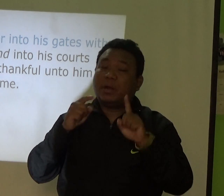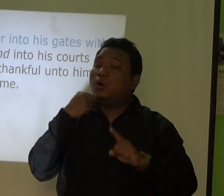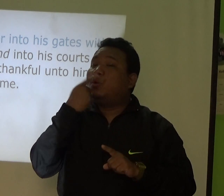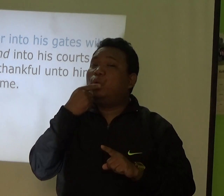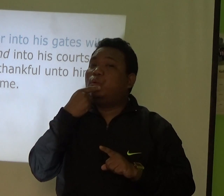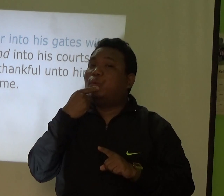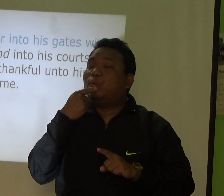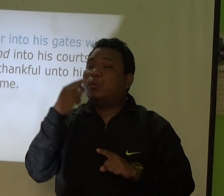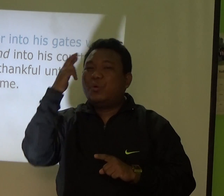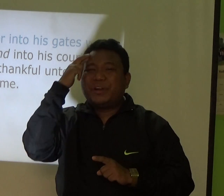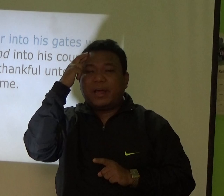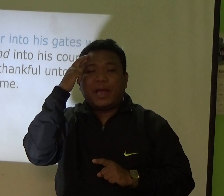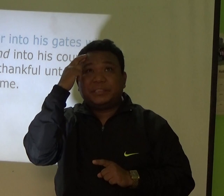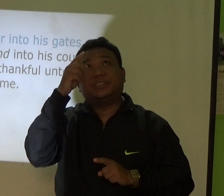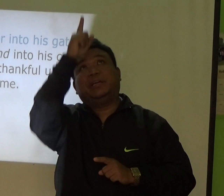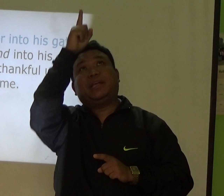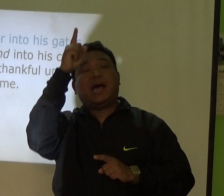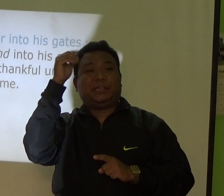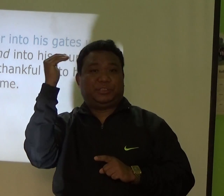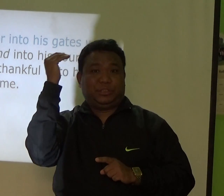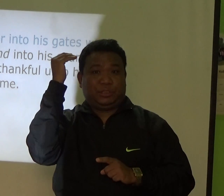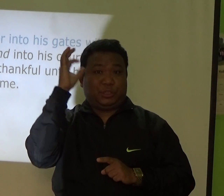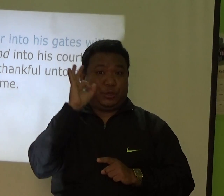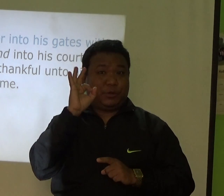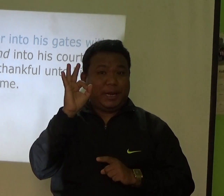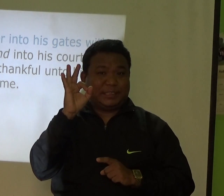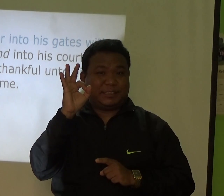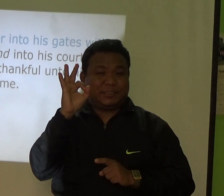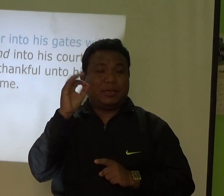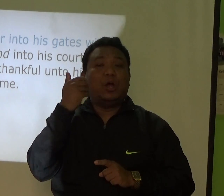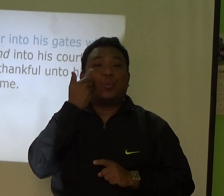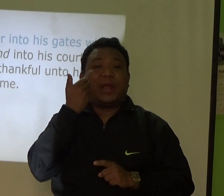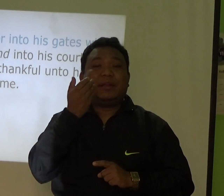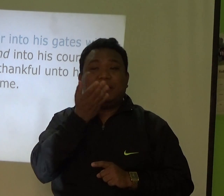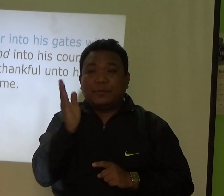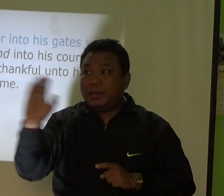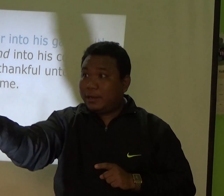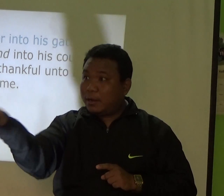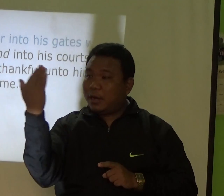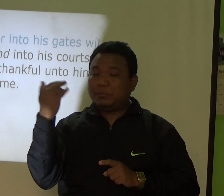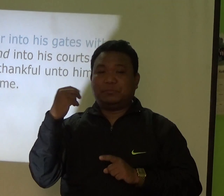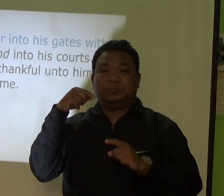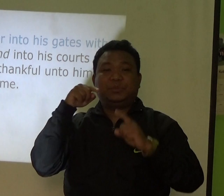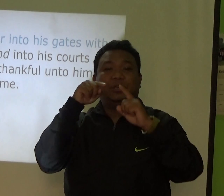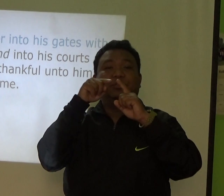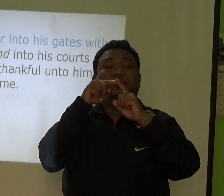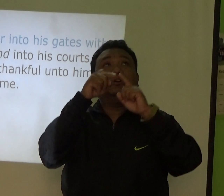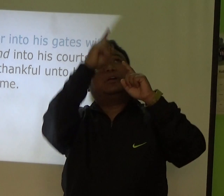But who realize God's goodness when they come to